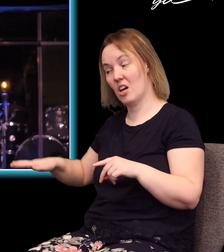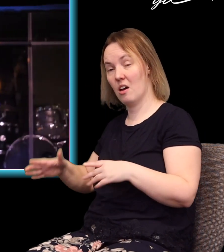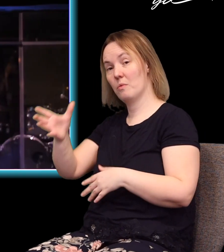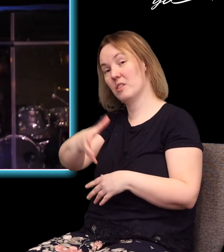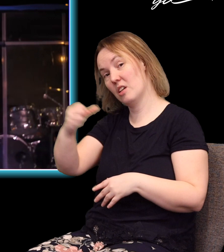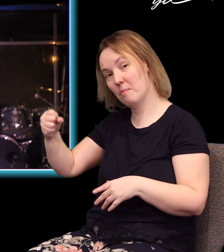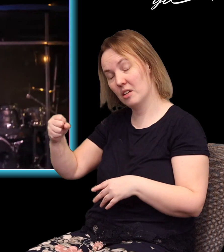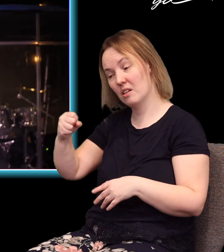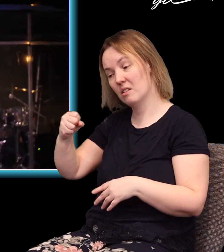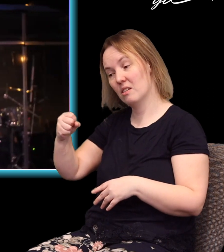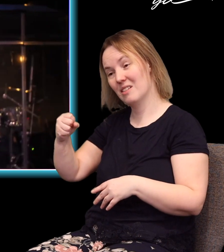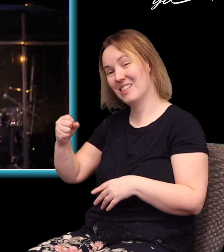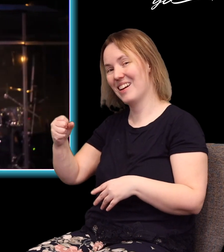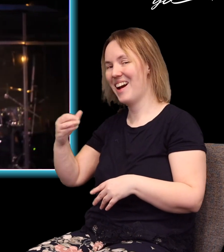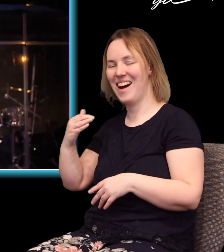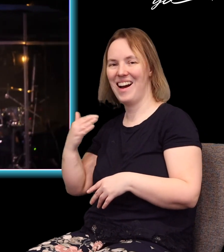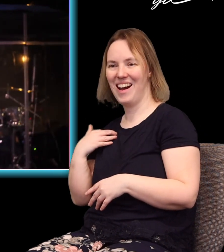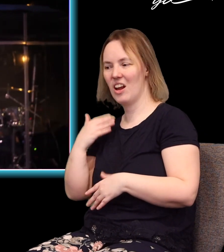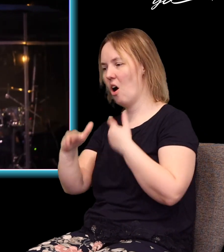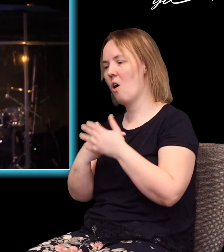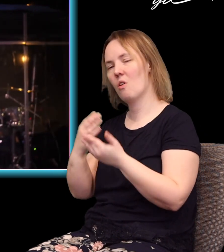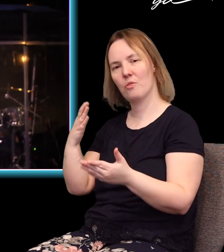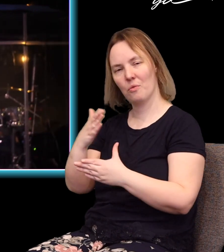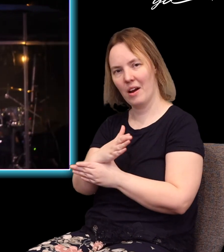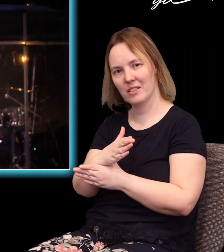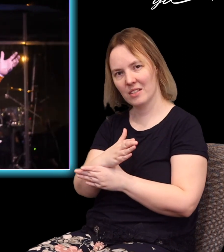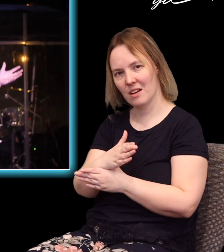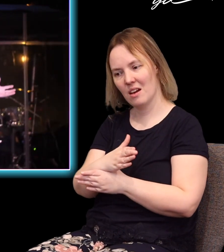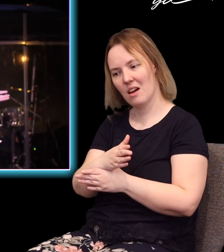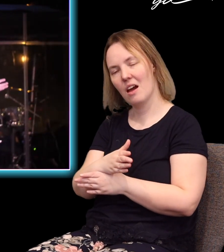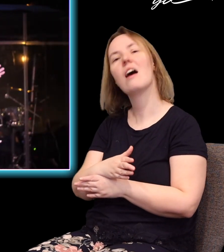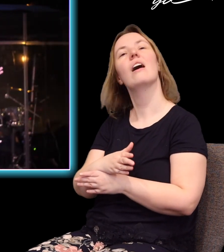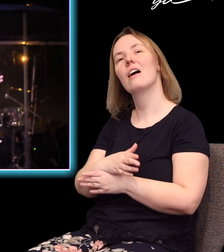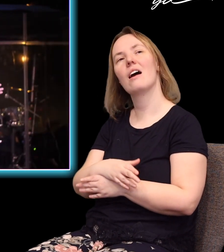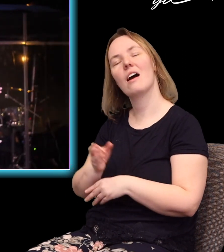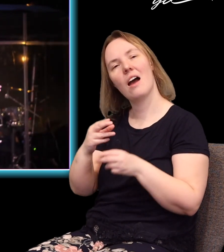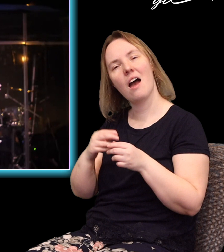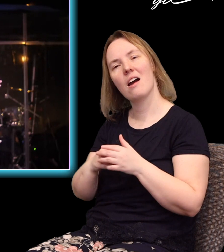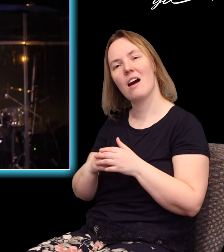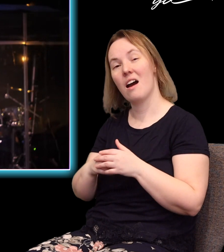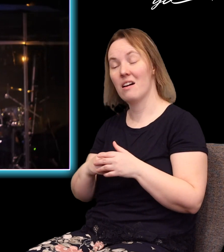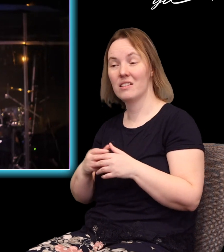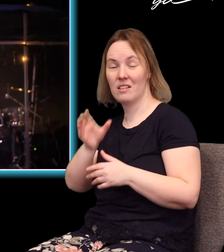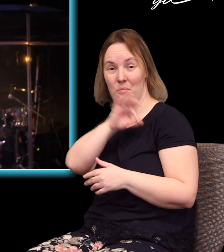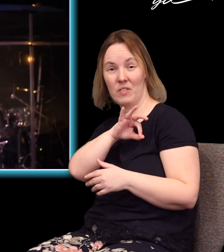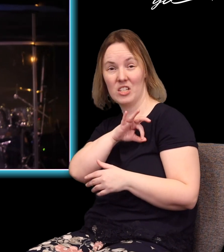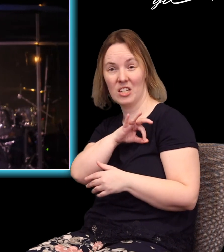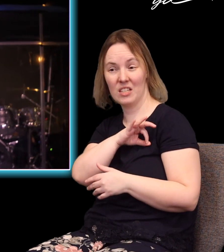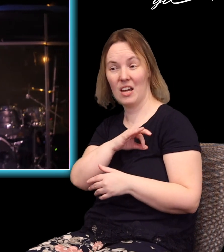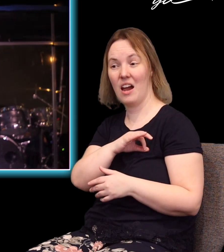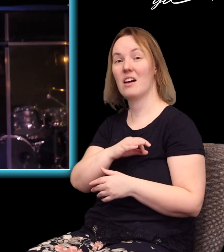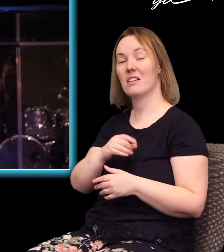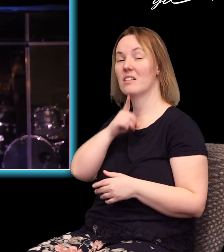adopted, they inherited all the rights and privileges of a biological child in this family. Not only did